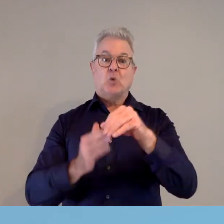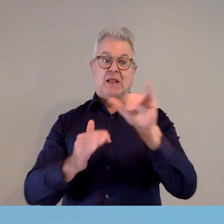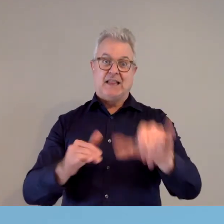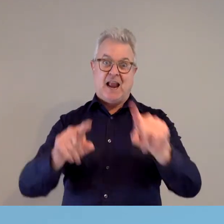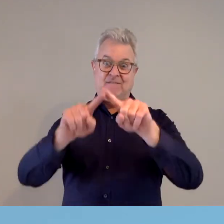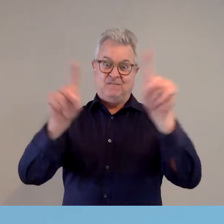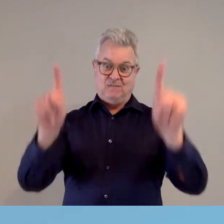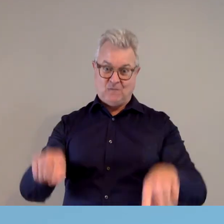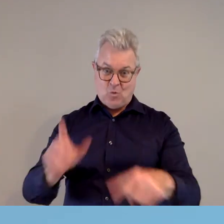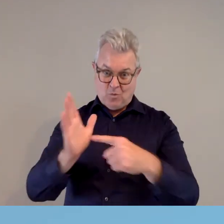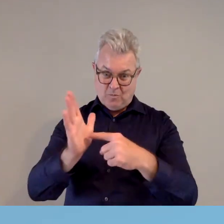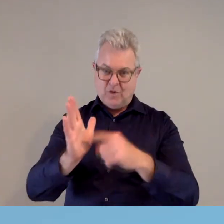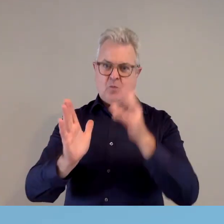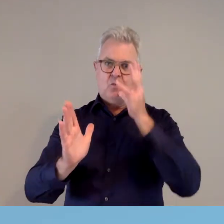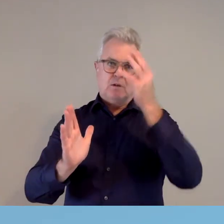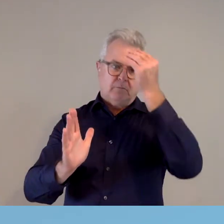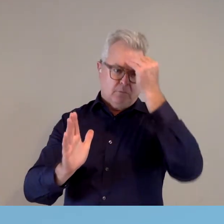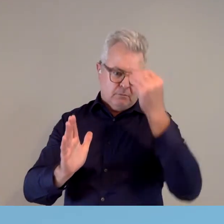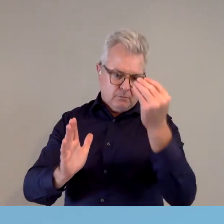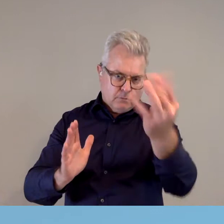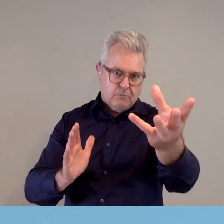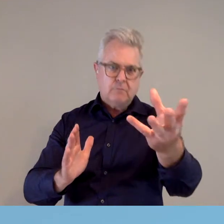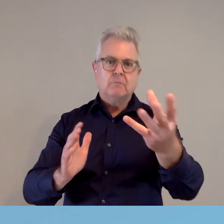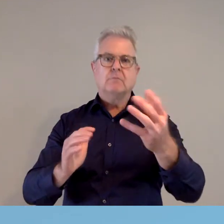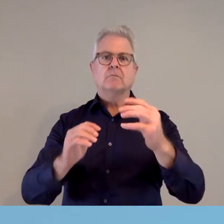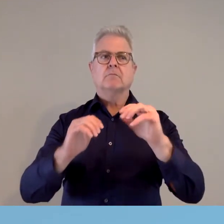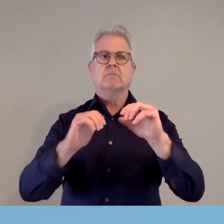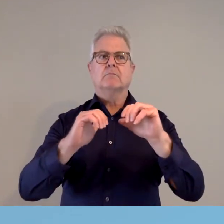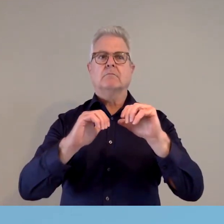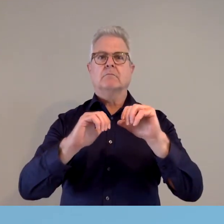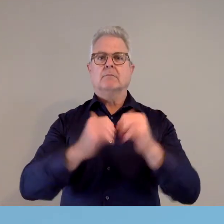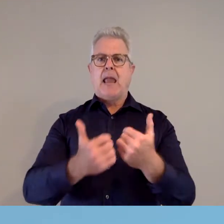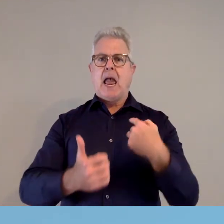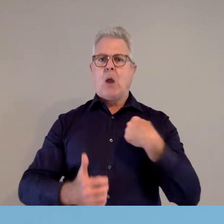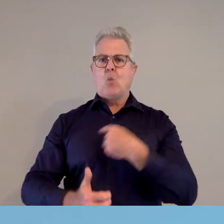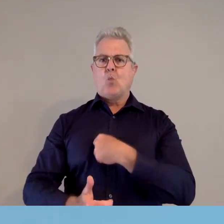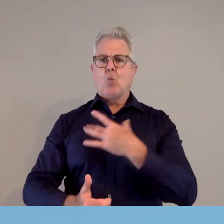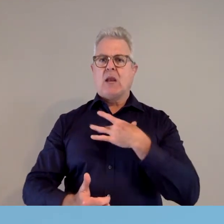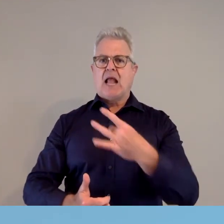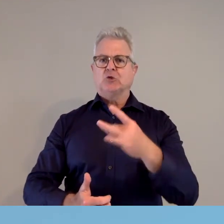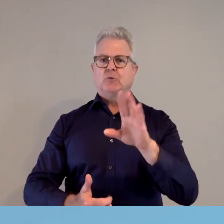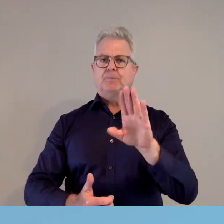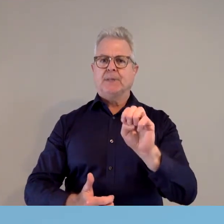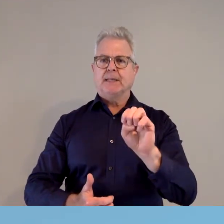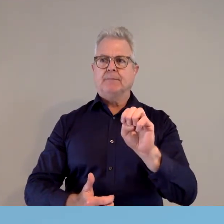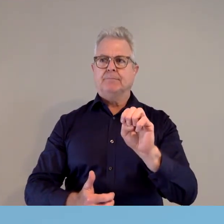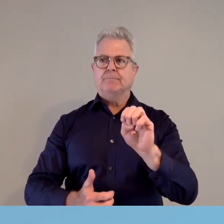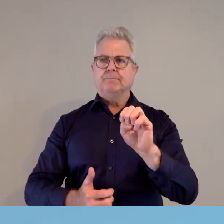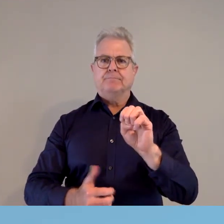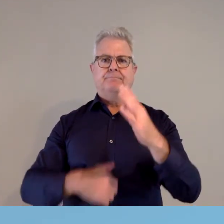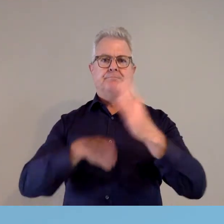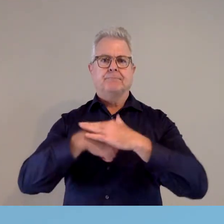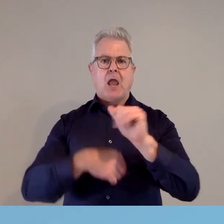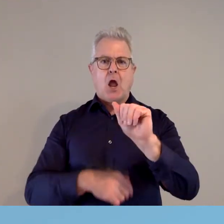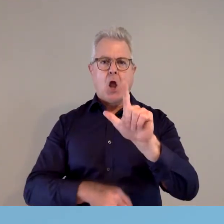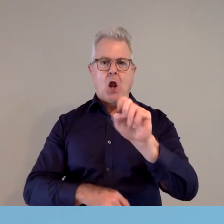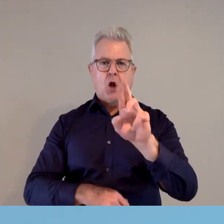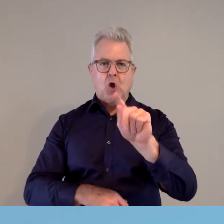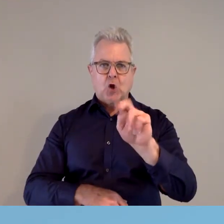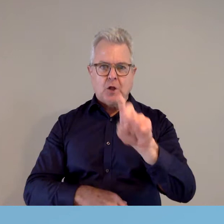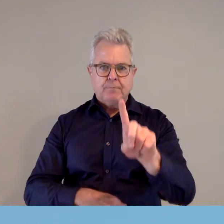Also on that form, it would let you know how we would like to be alerted,